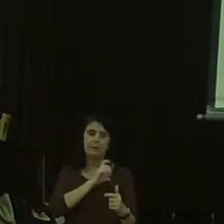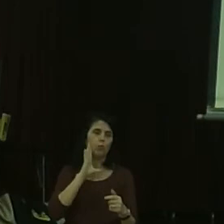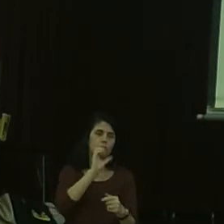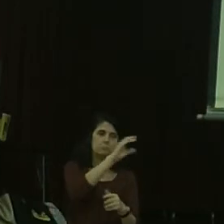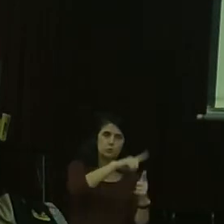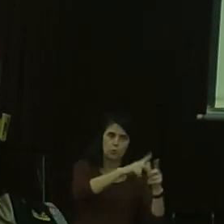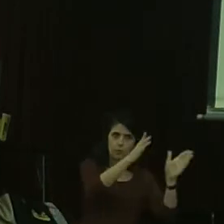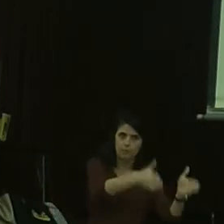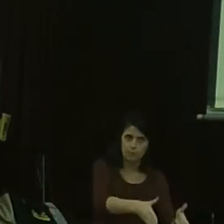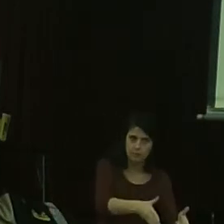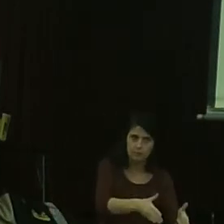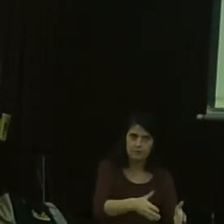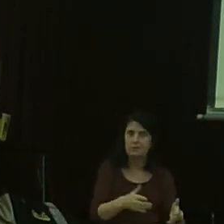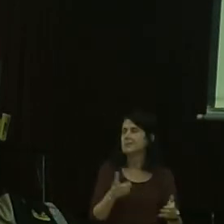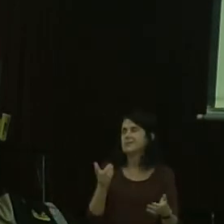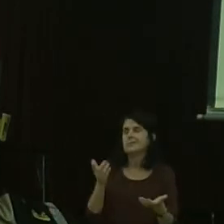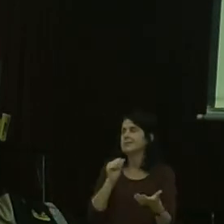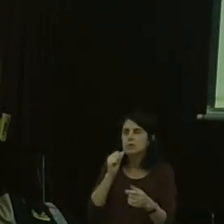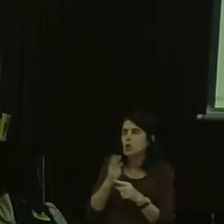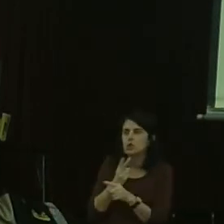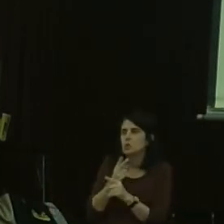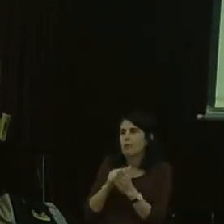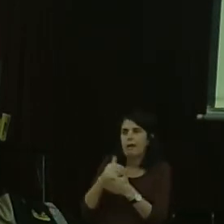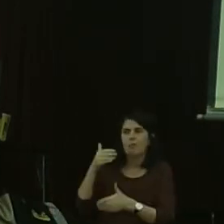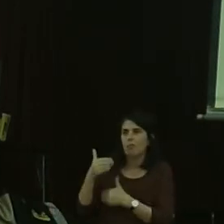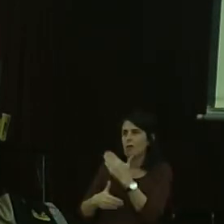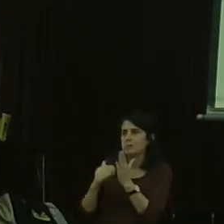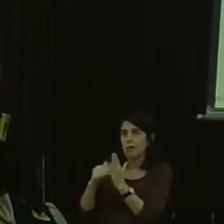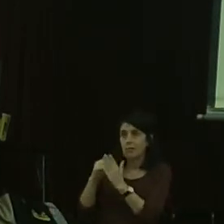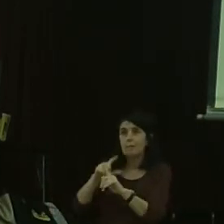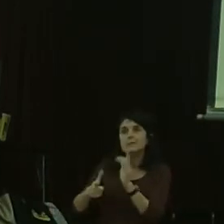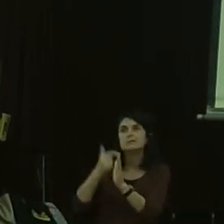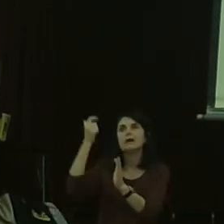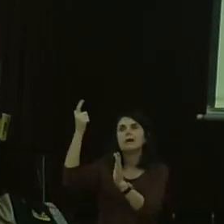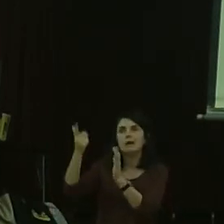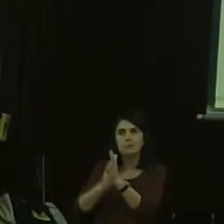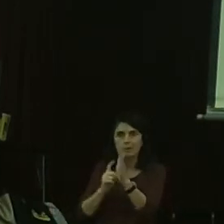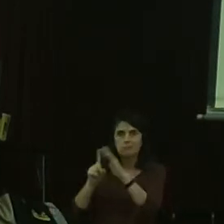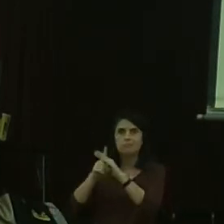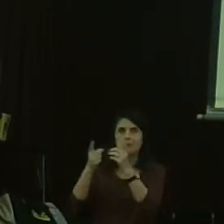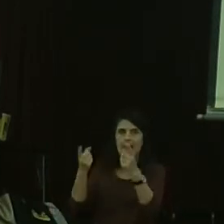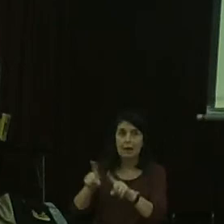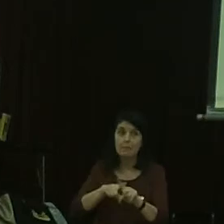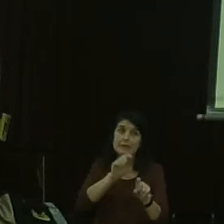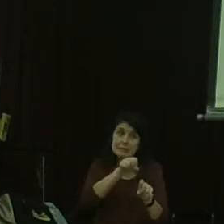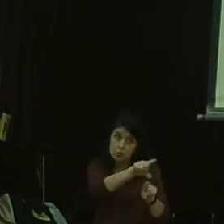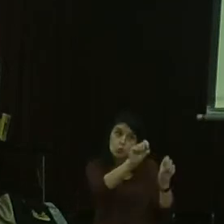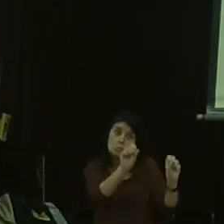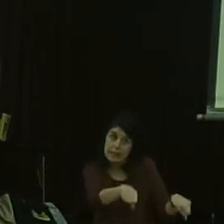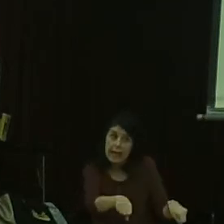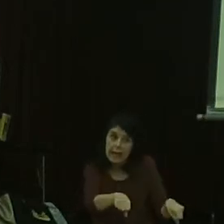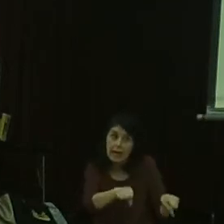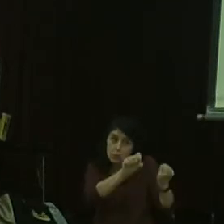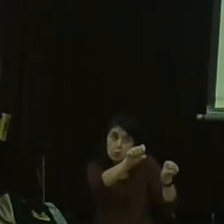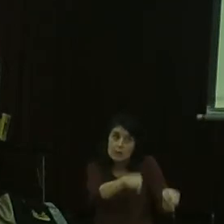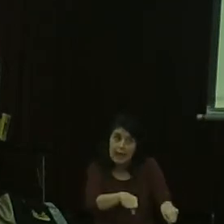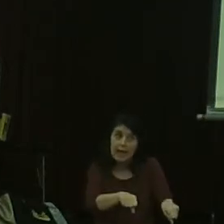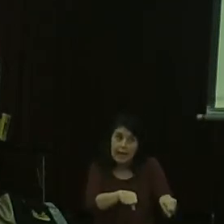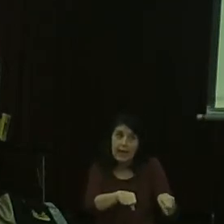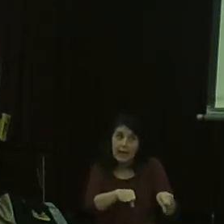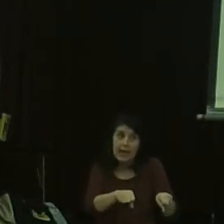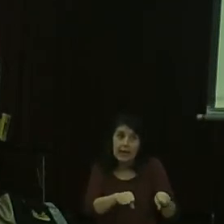is not used very often, but it does come in occasionally. And yes, you can legitimately issue a